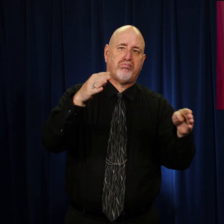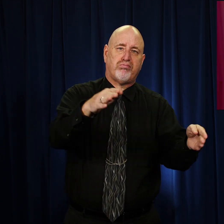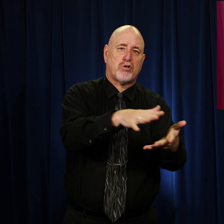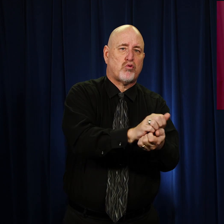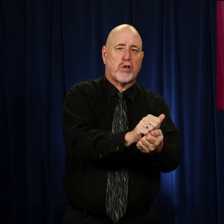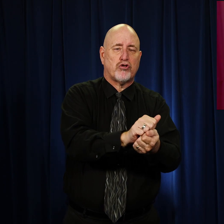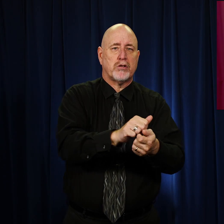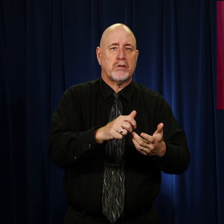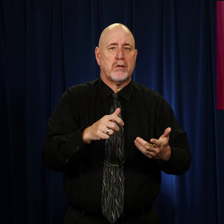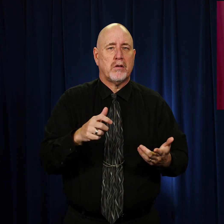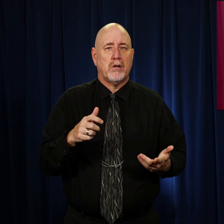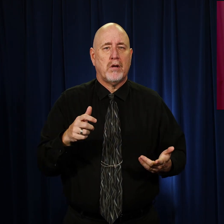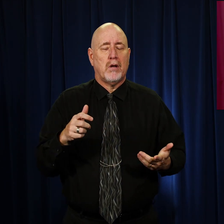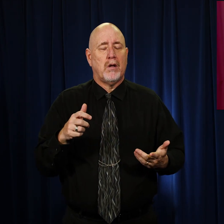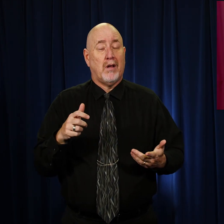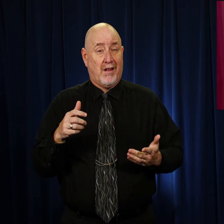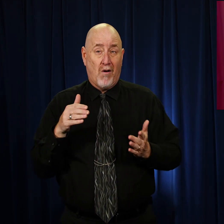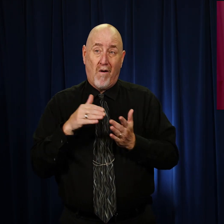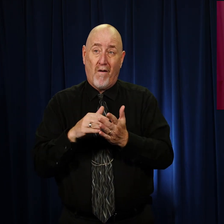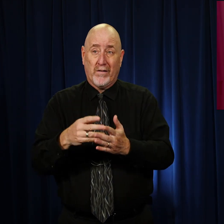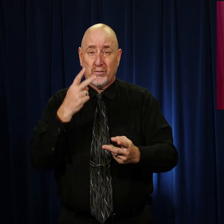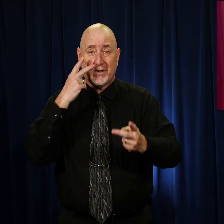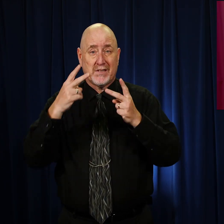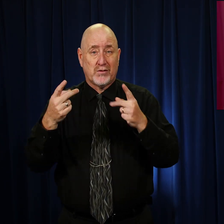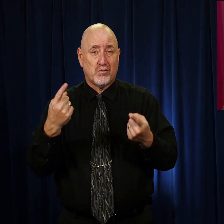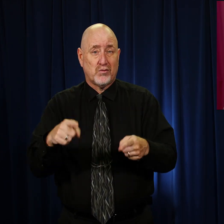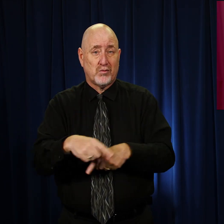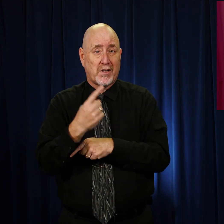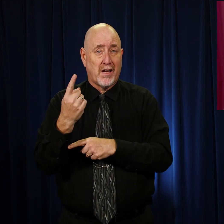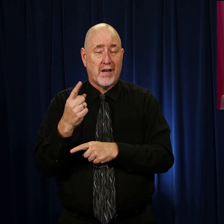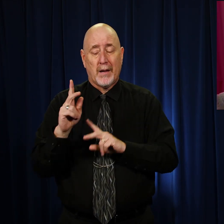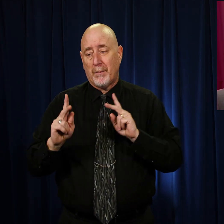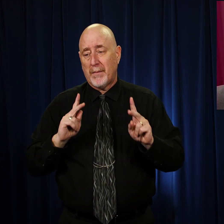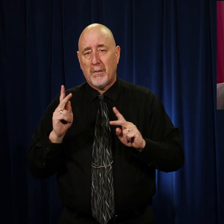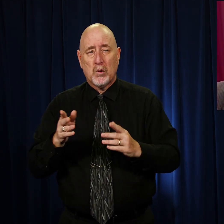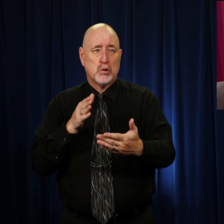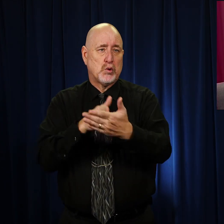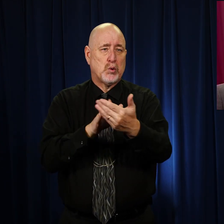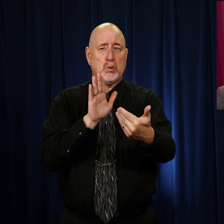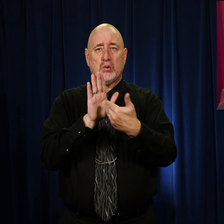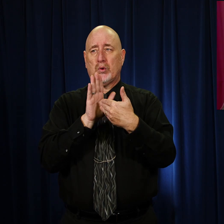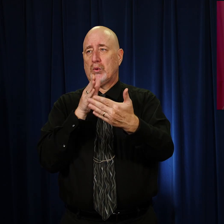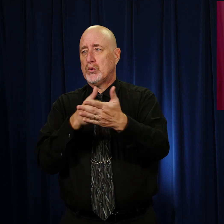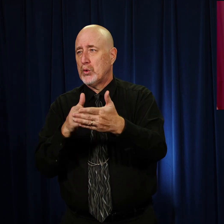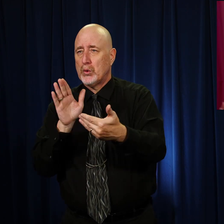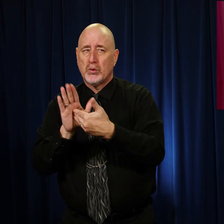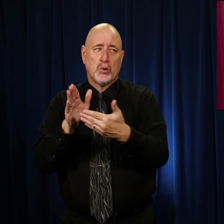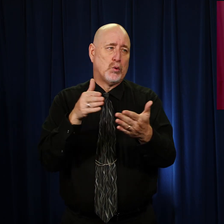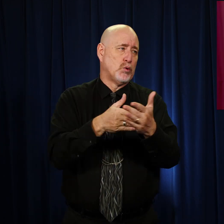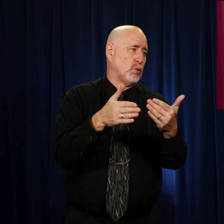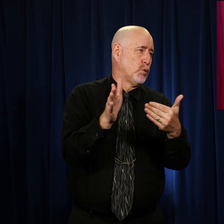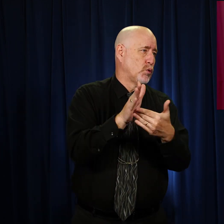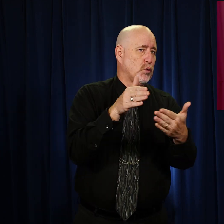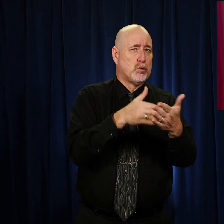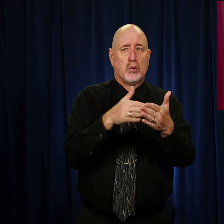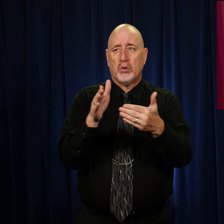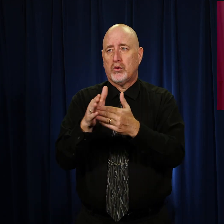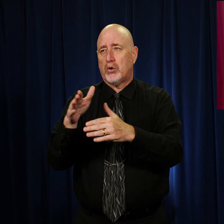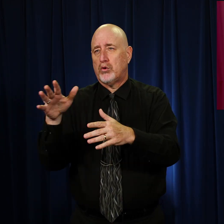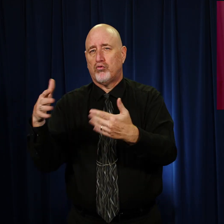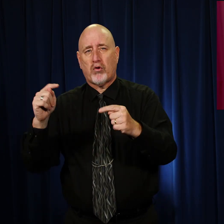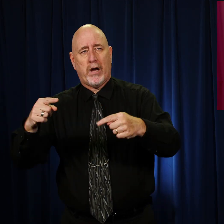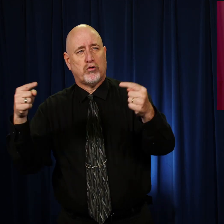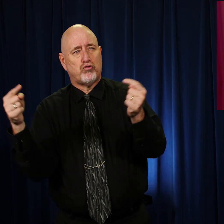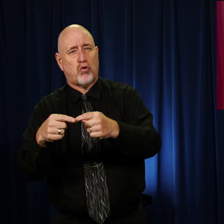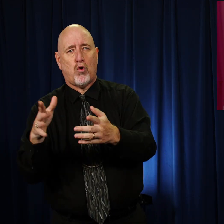self-destruction. And this is something that's often happening today, where people are constantly suing other people and they're trying to destroy other people. They're